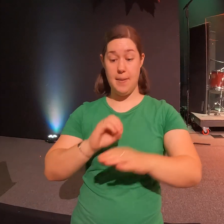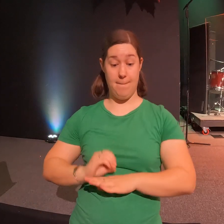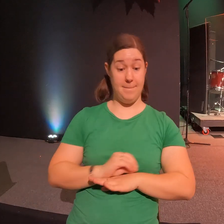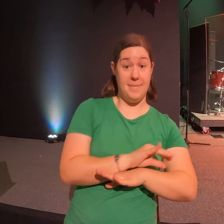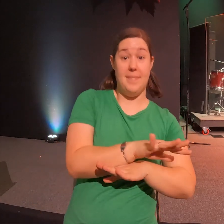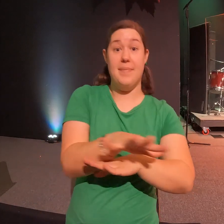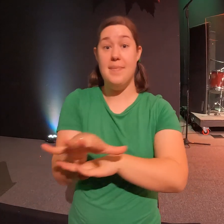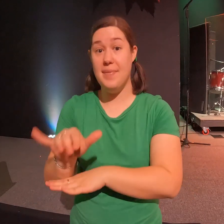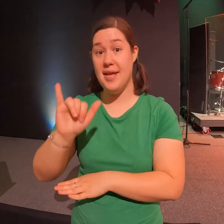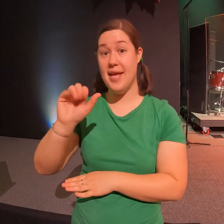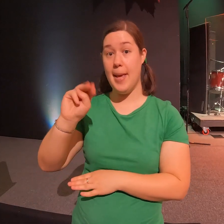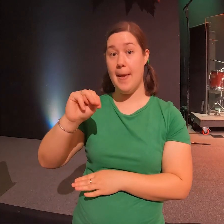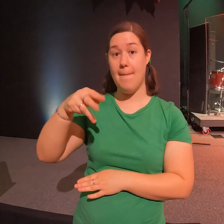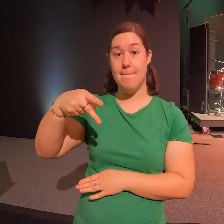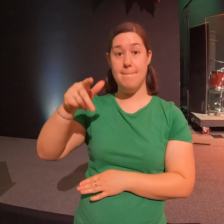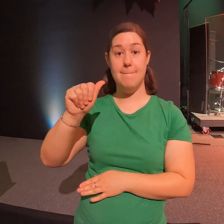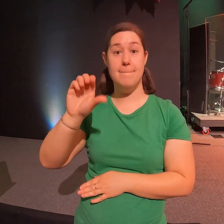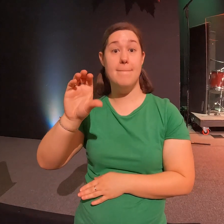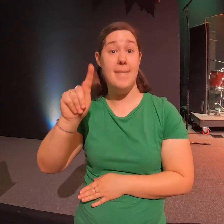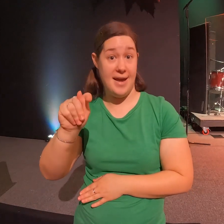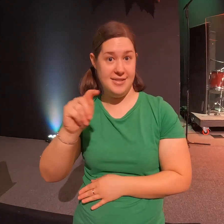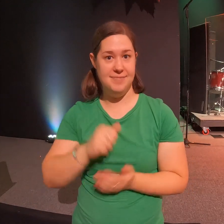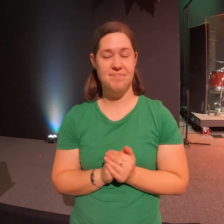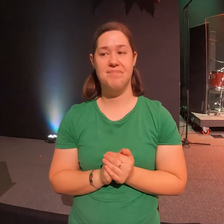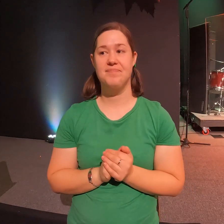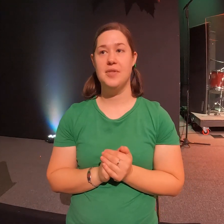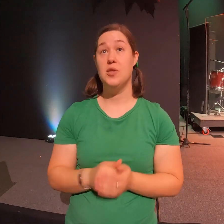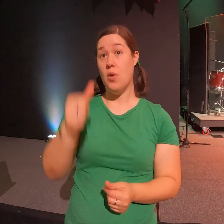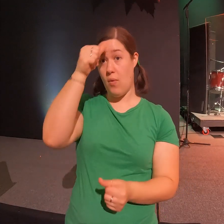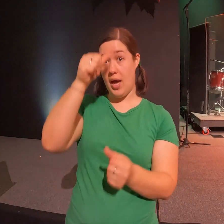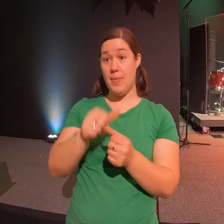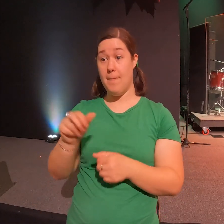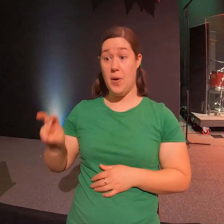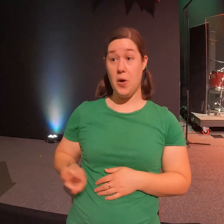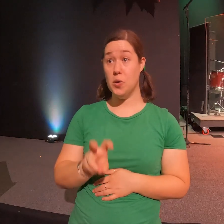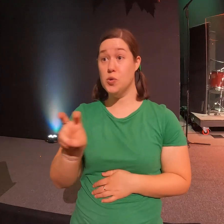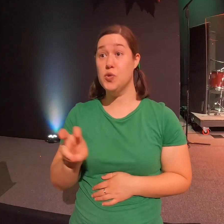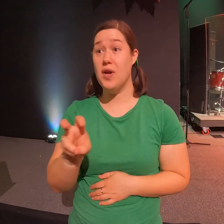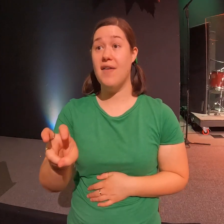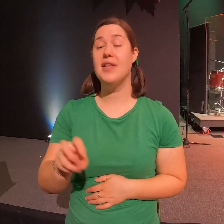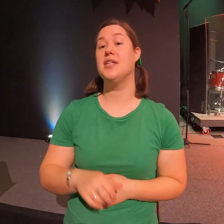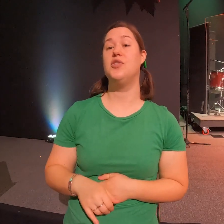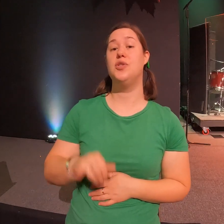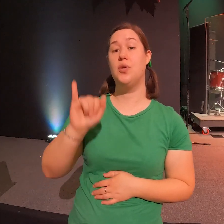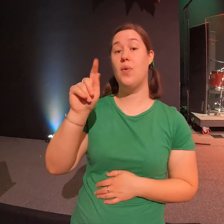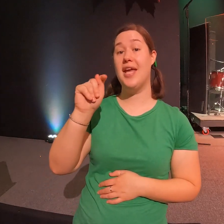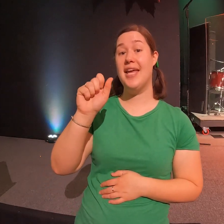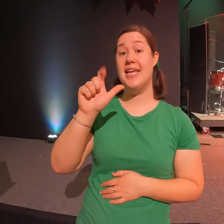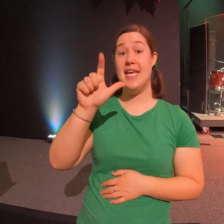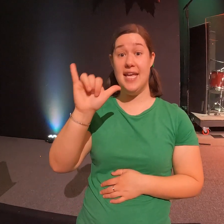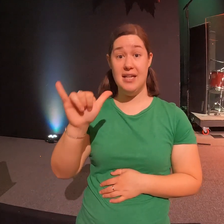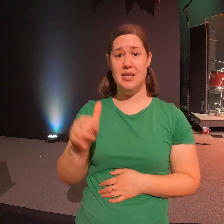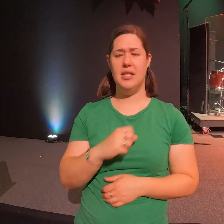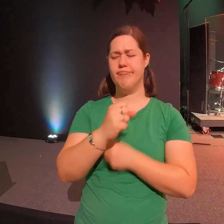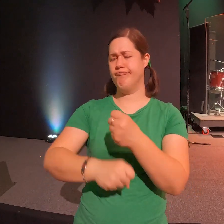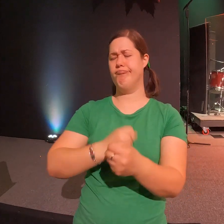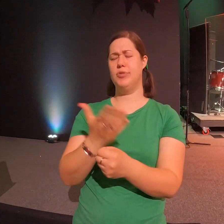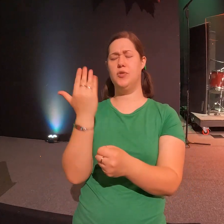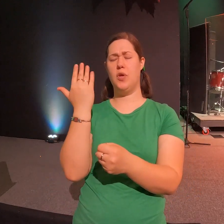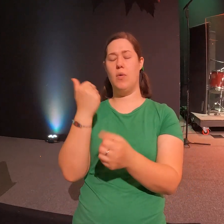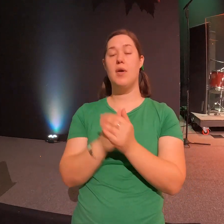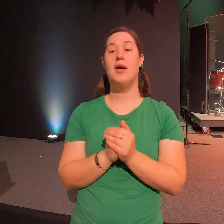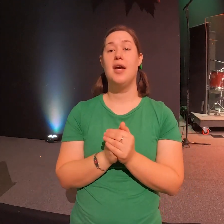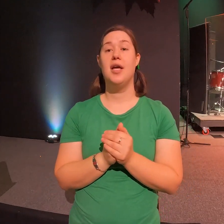I remember going to Italy a number of years ago. I was really excited about it. And it was so funny watching Bishop